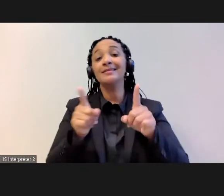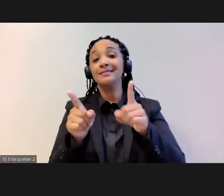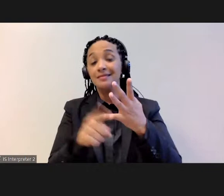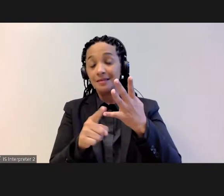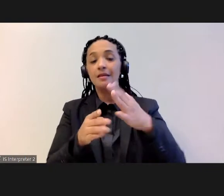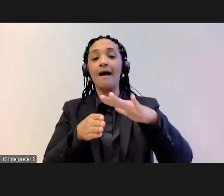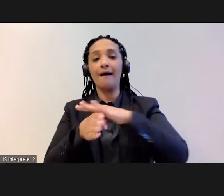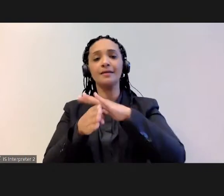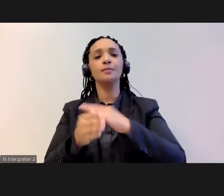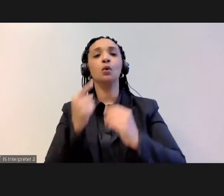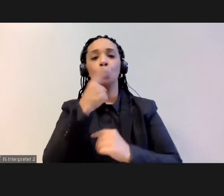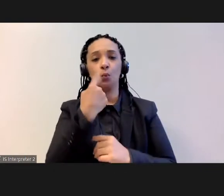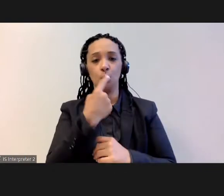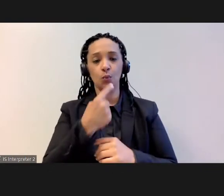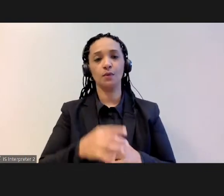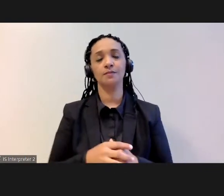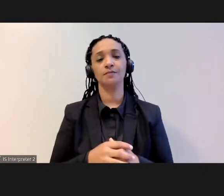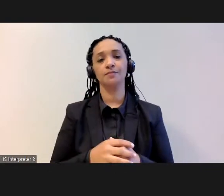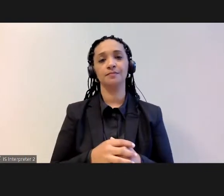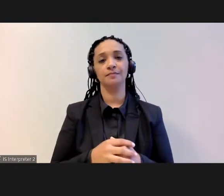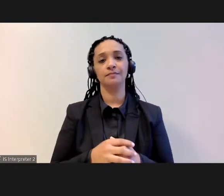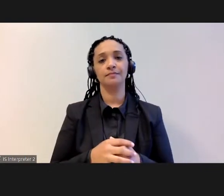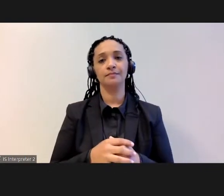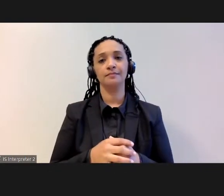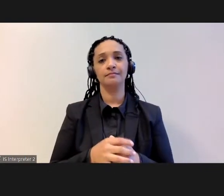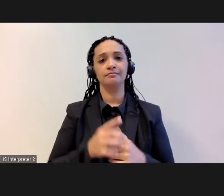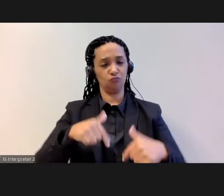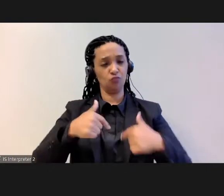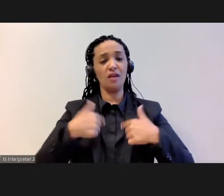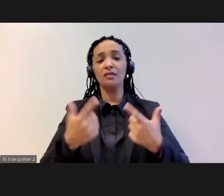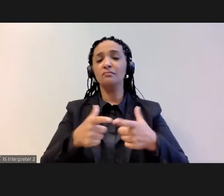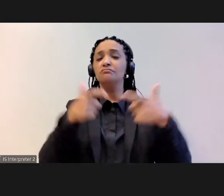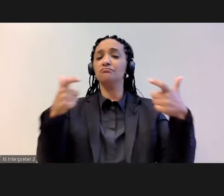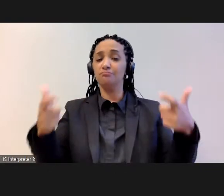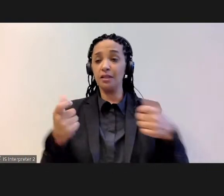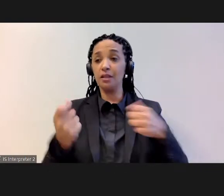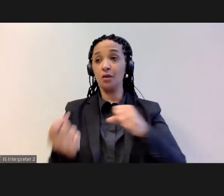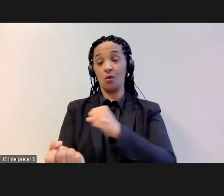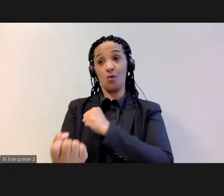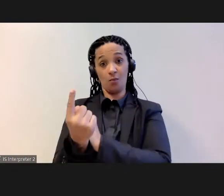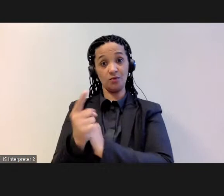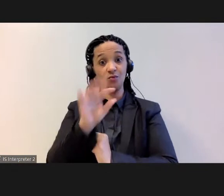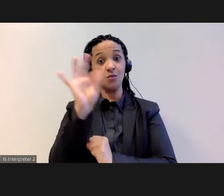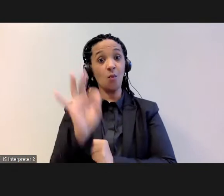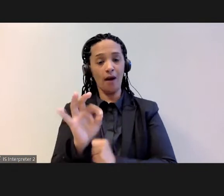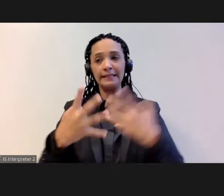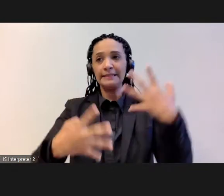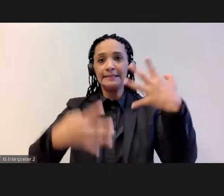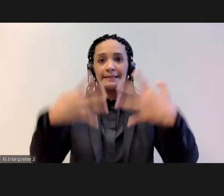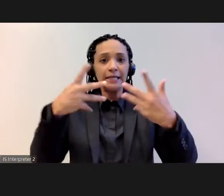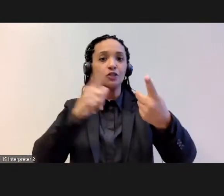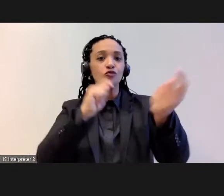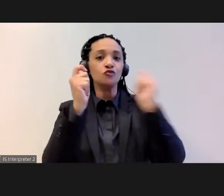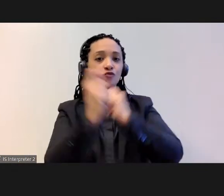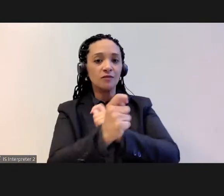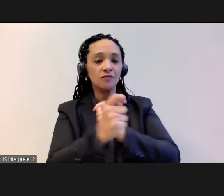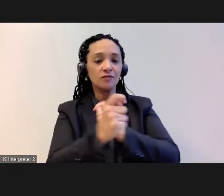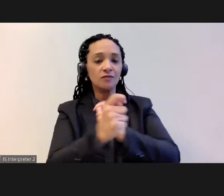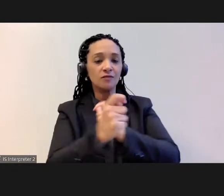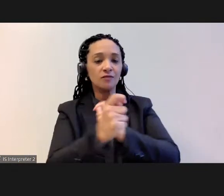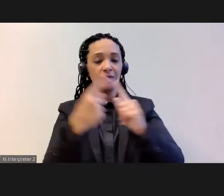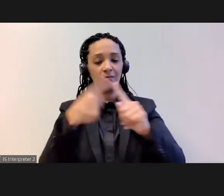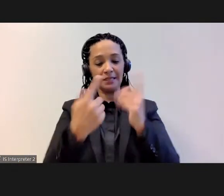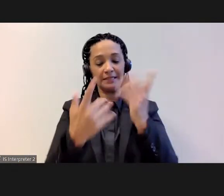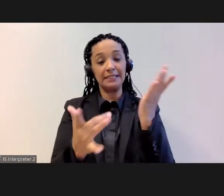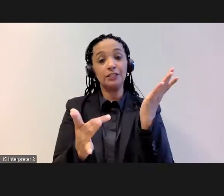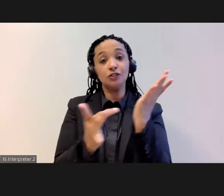well. But again, there's a huge potential with the digital transformation and digital technologies, and already we are seeing